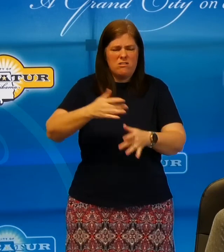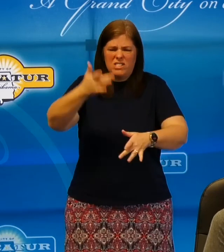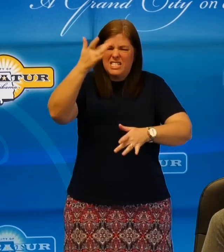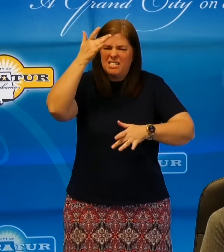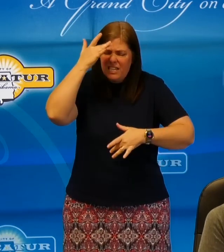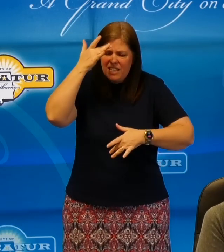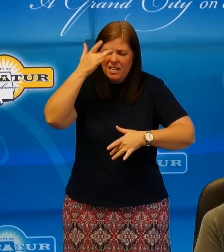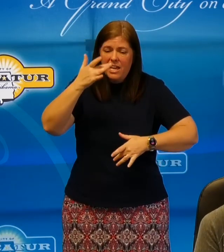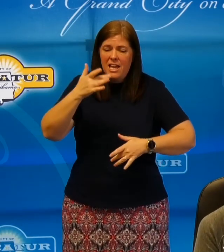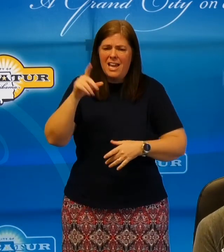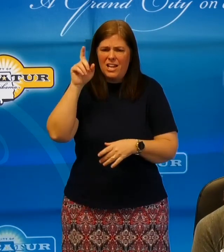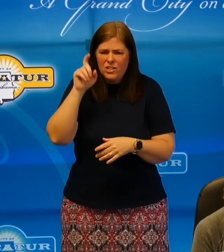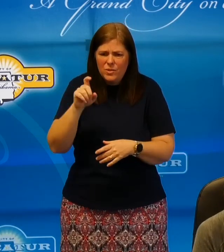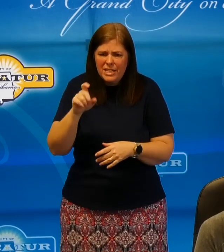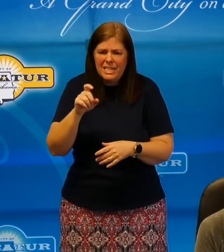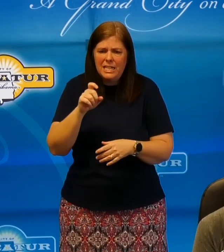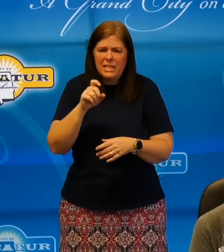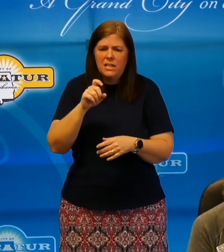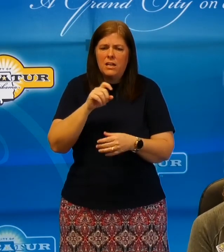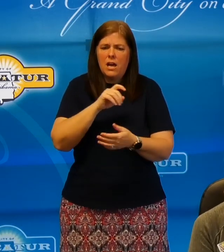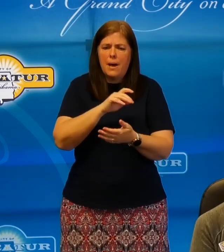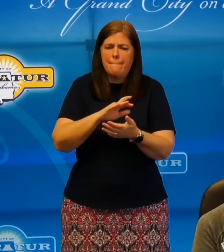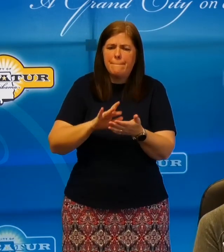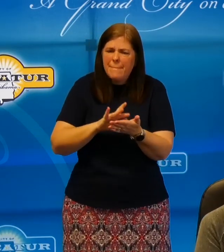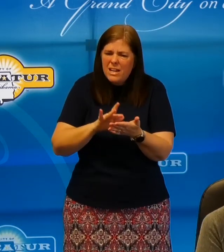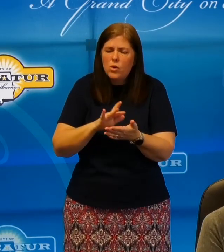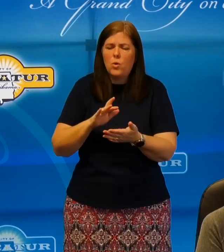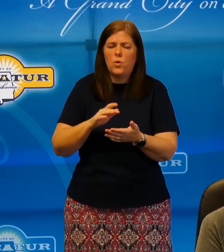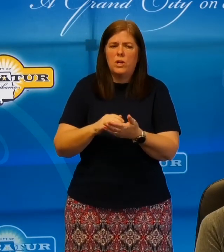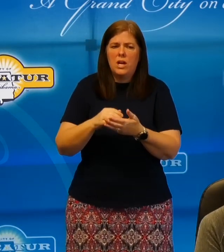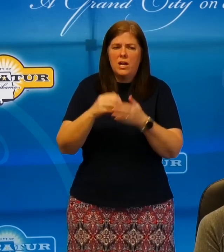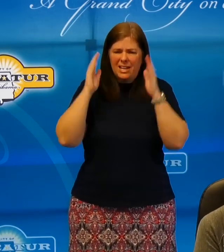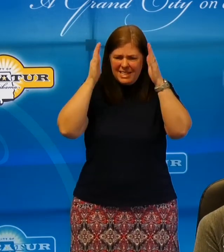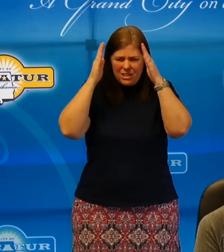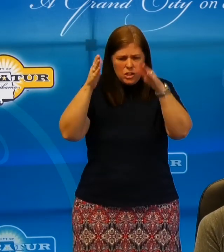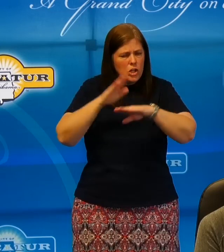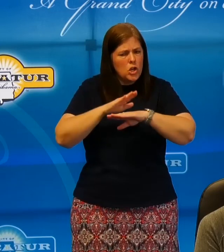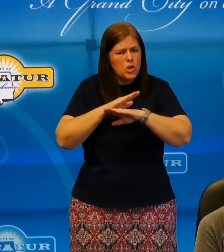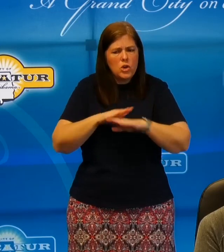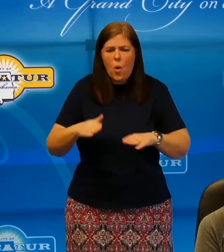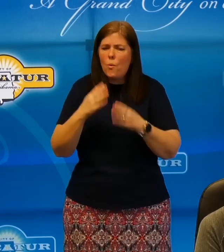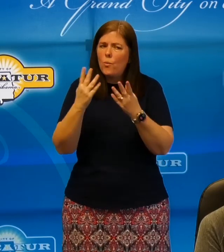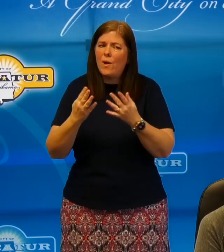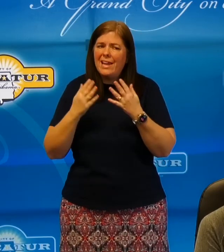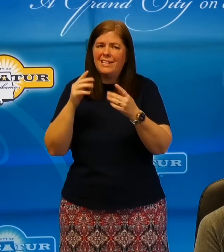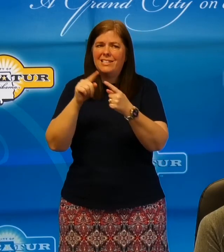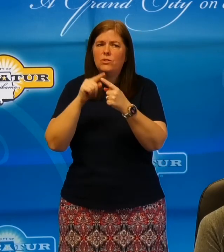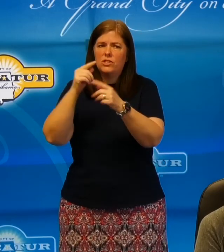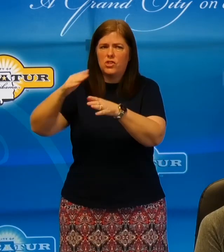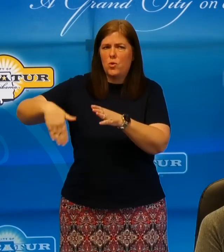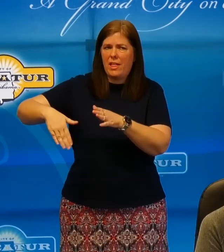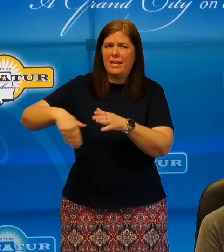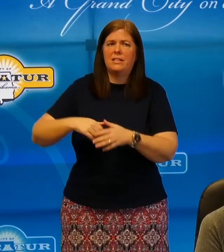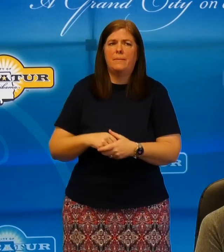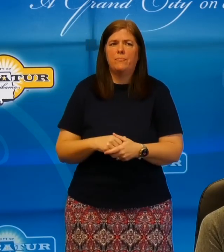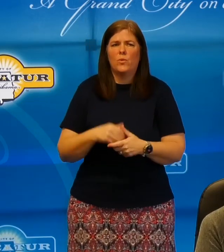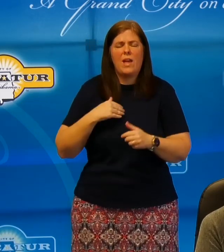need attention, please don't wait until it's too late. We have a lot